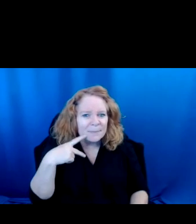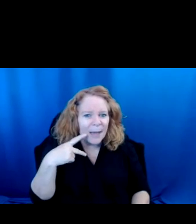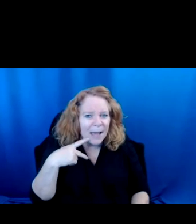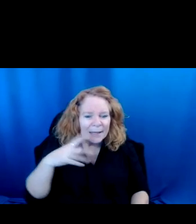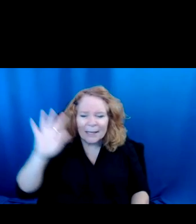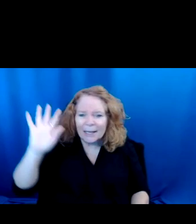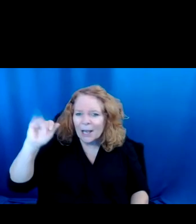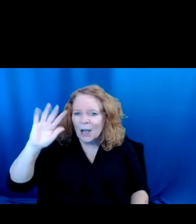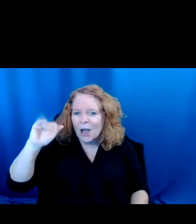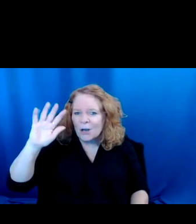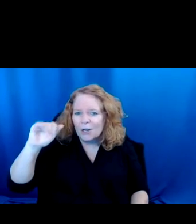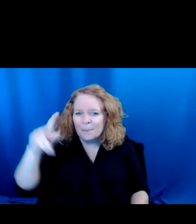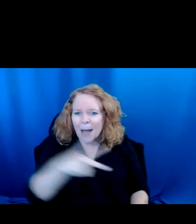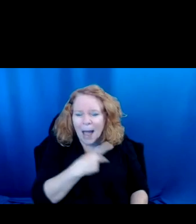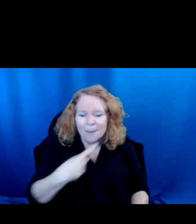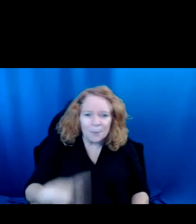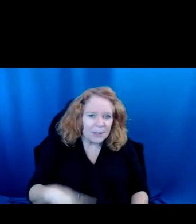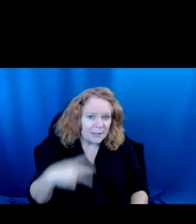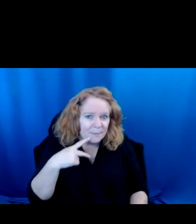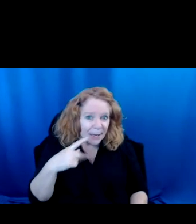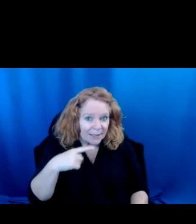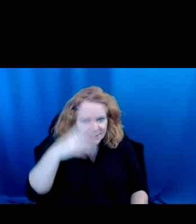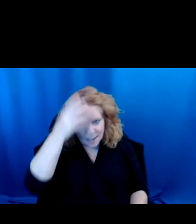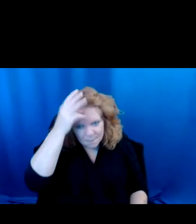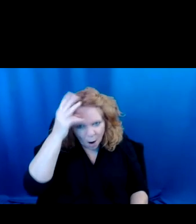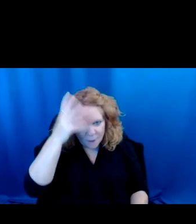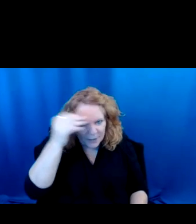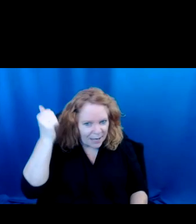Goodbye, Princess Peggy," said Marvin and